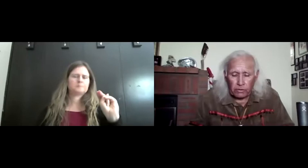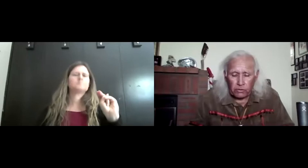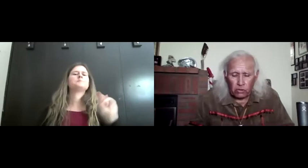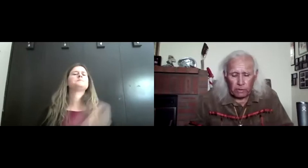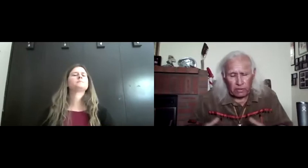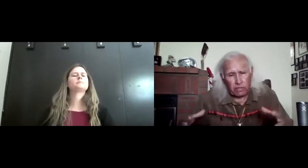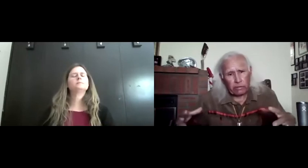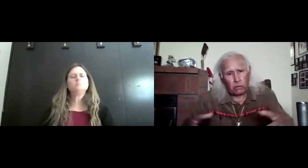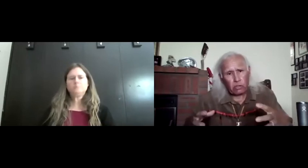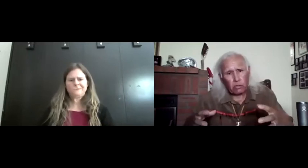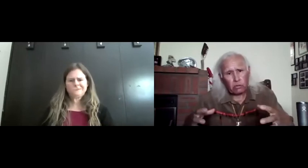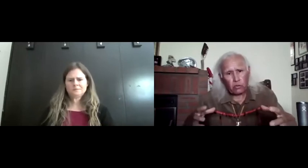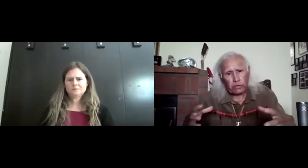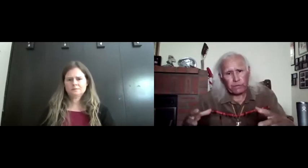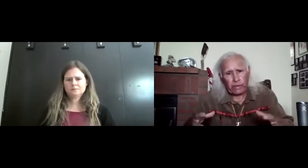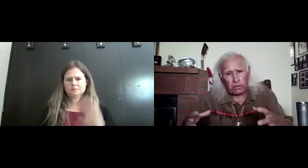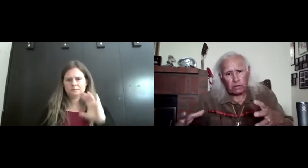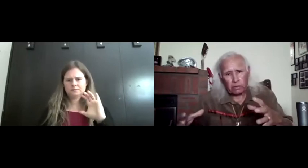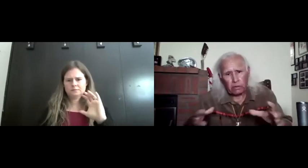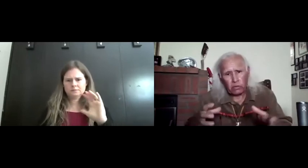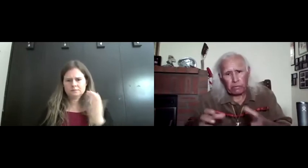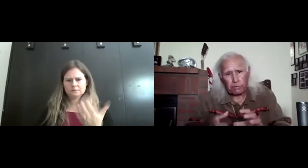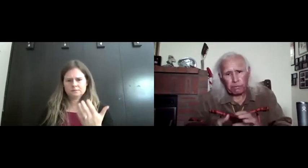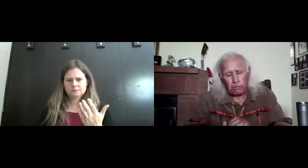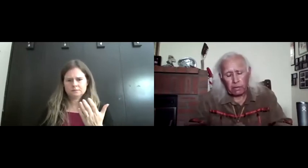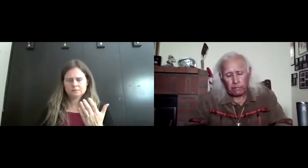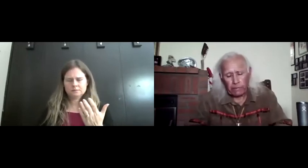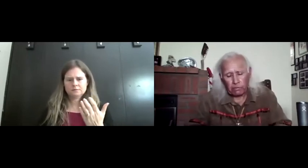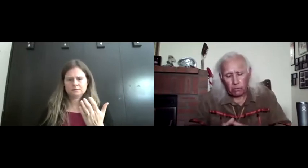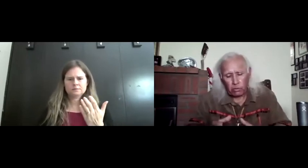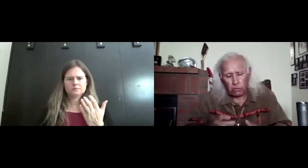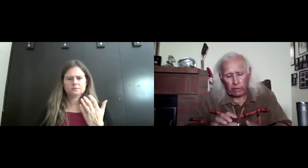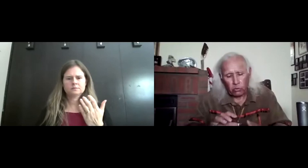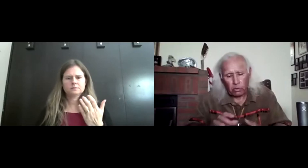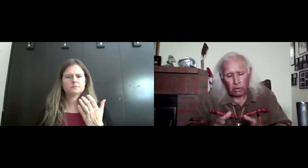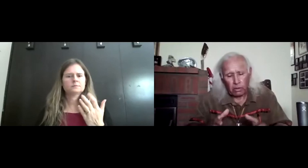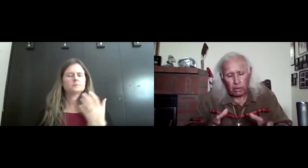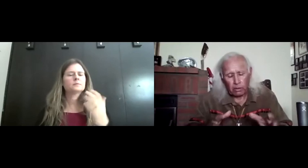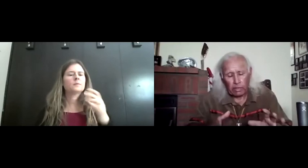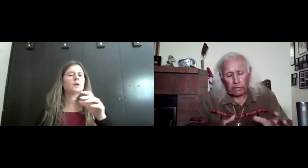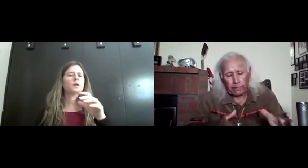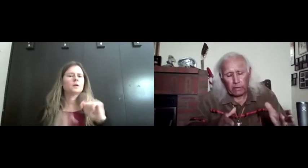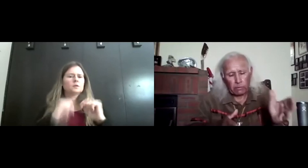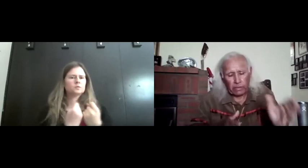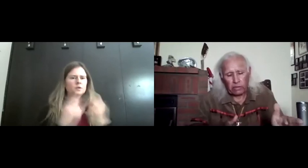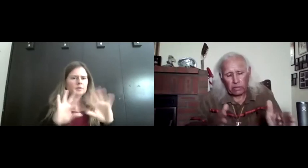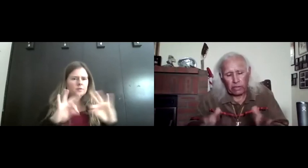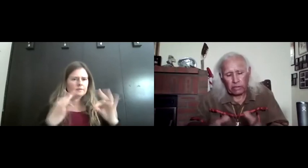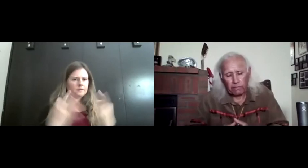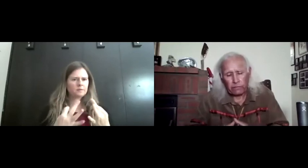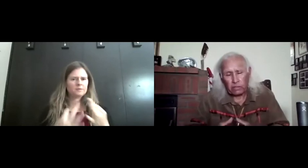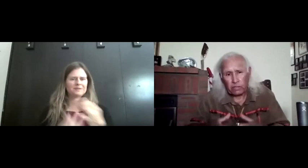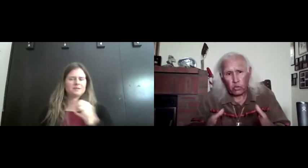And she goes, but it doesn't seem like those three families, the tribal families that were alive from 1900